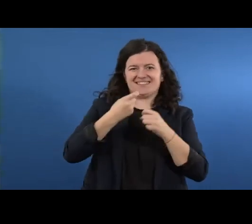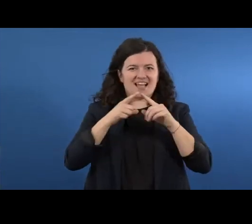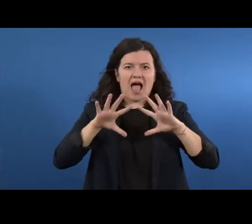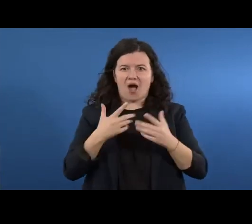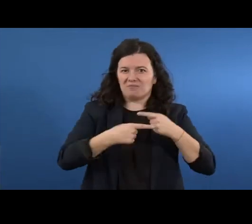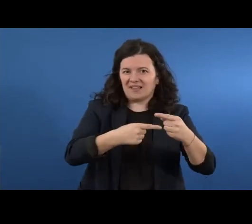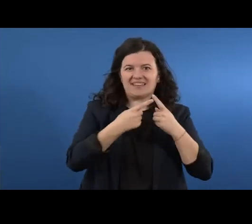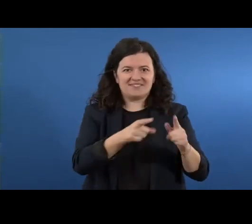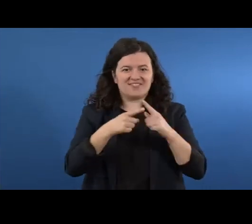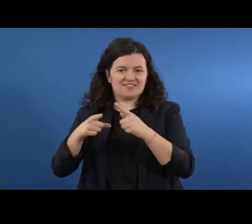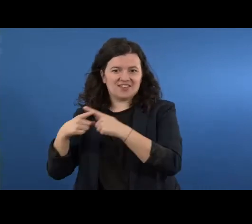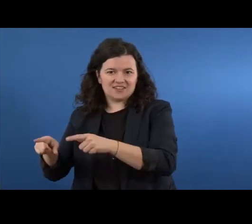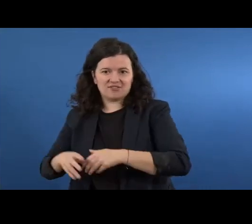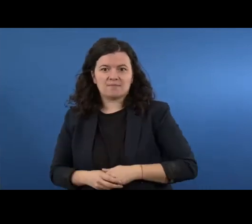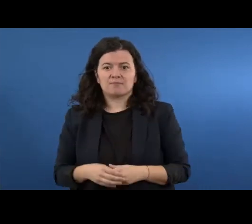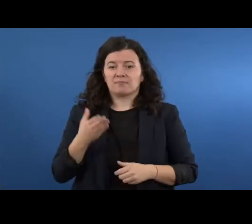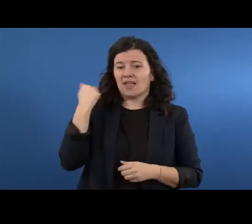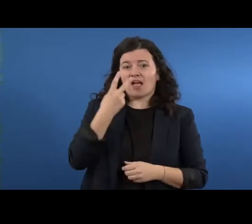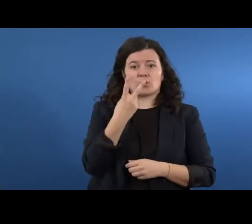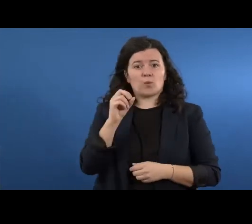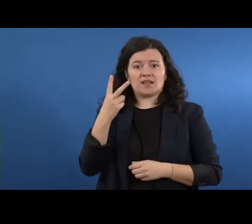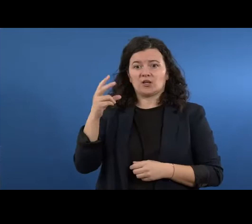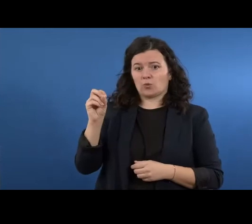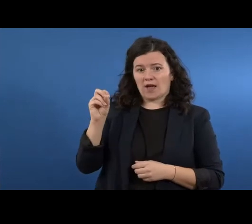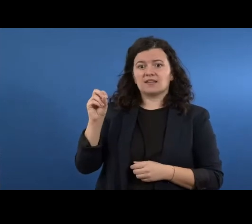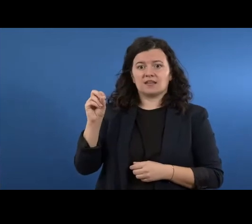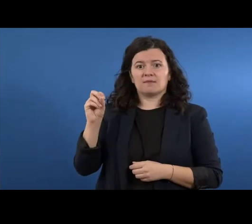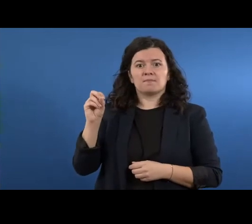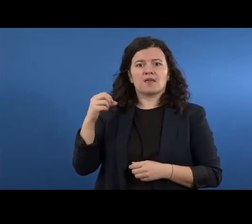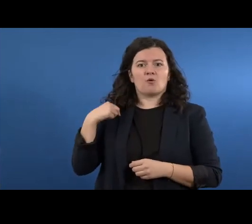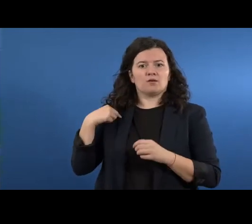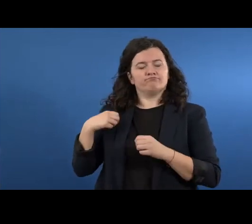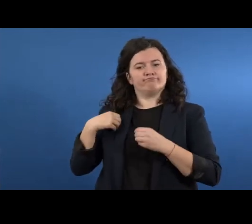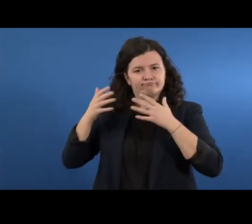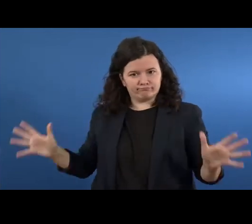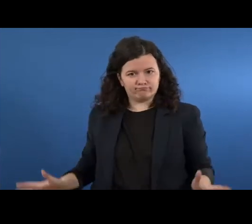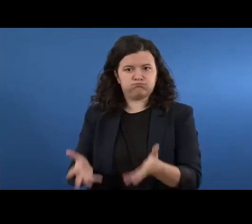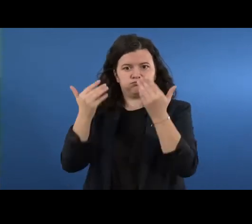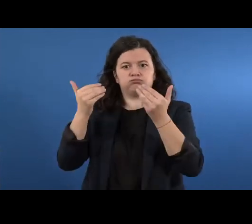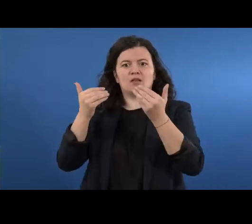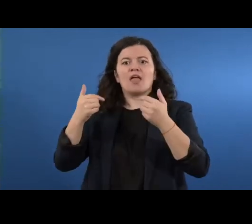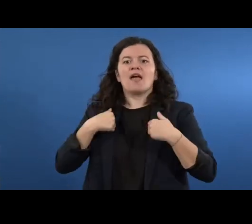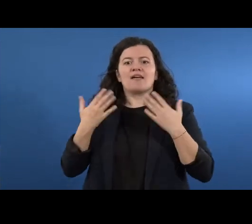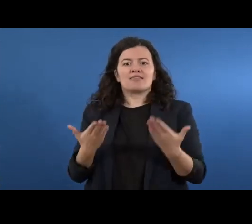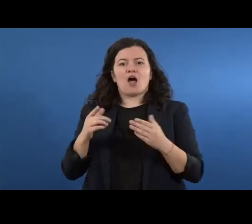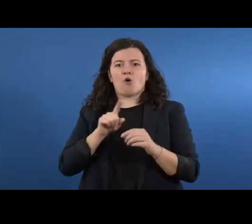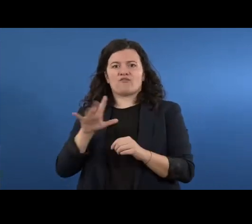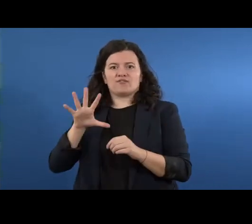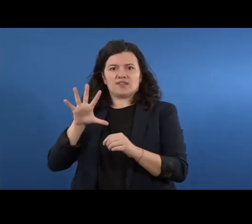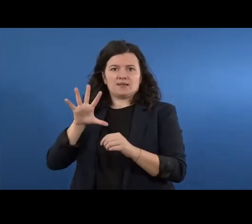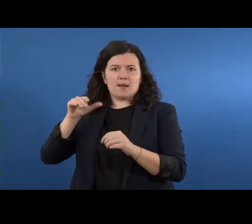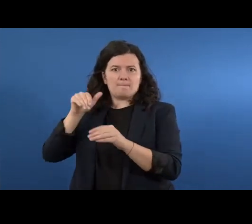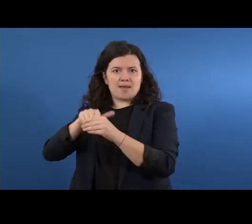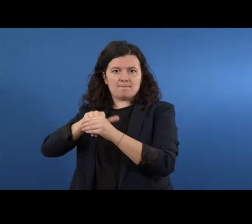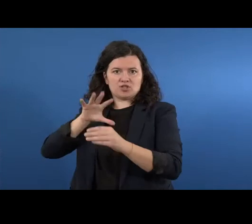just last January 2020, and as of the moment, we have 15 members in the network, and we're looking to grow our membership to 50 by